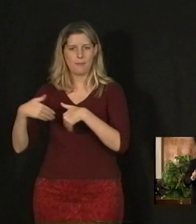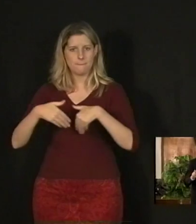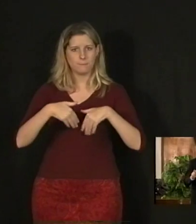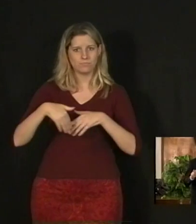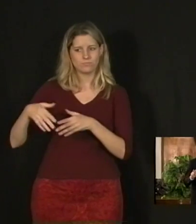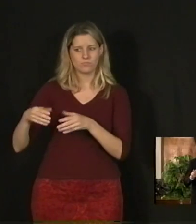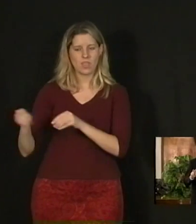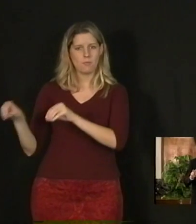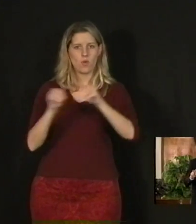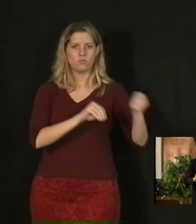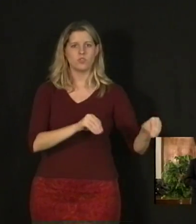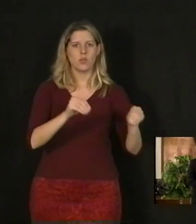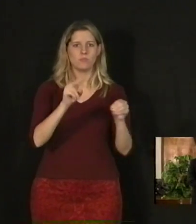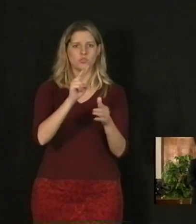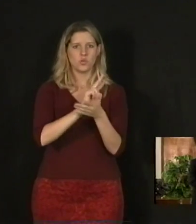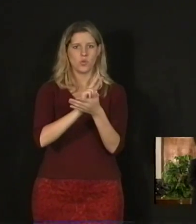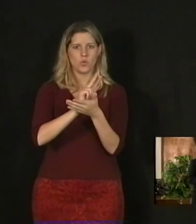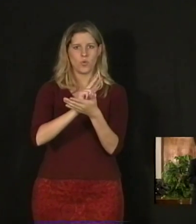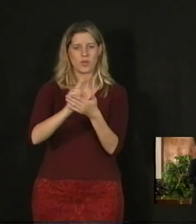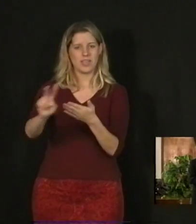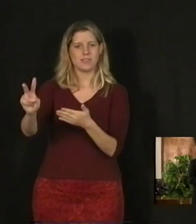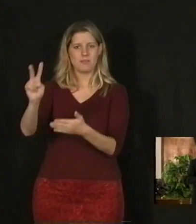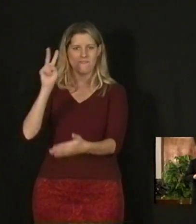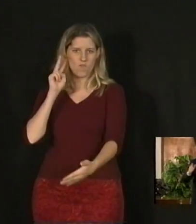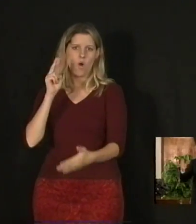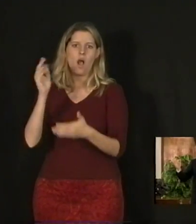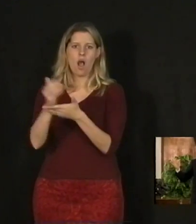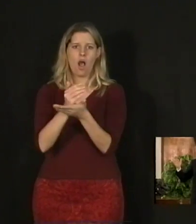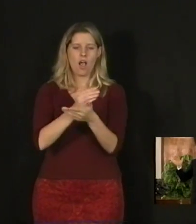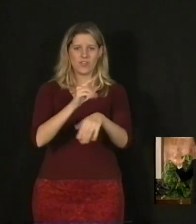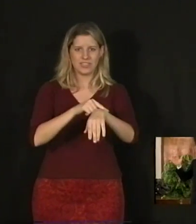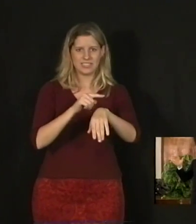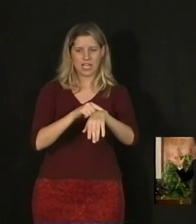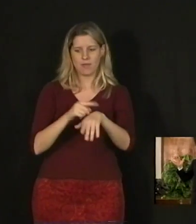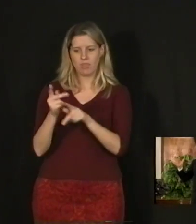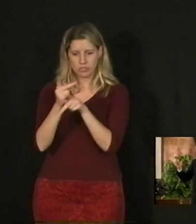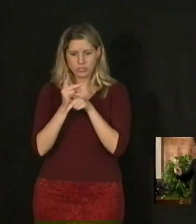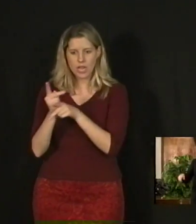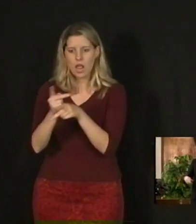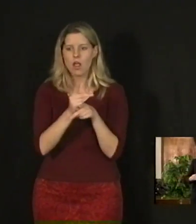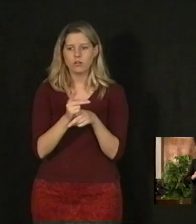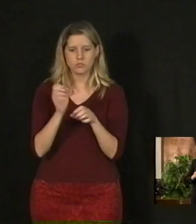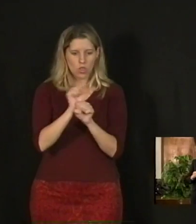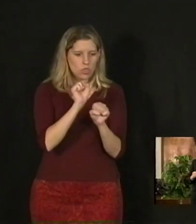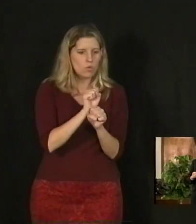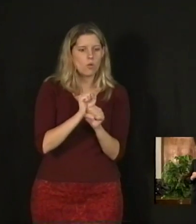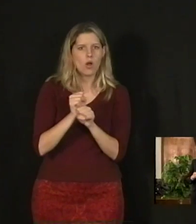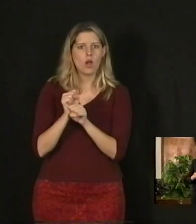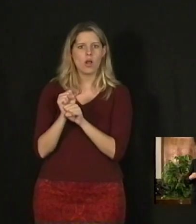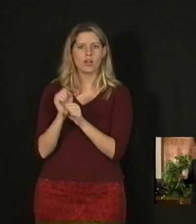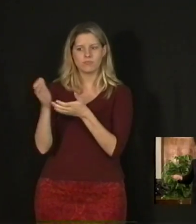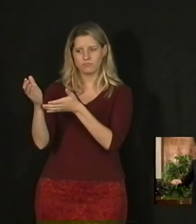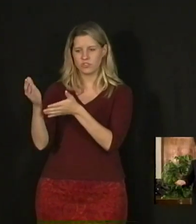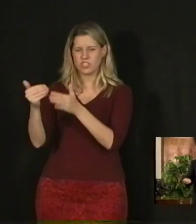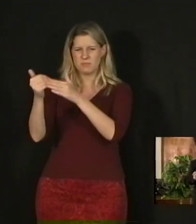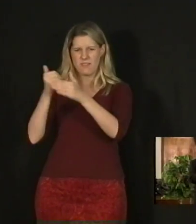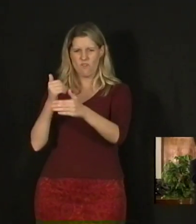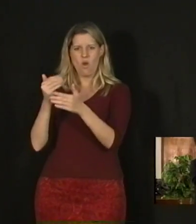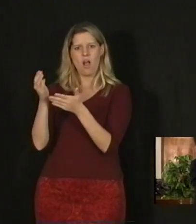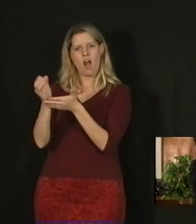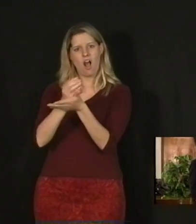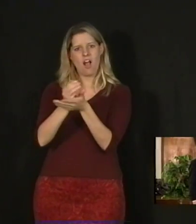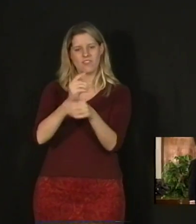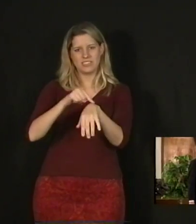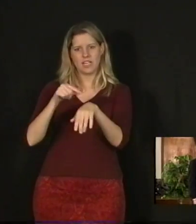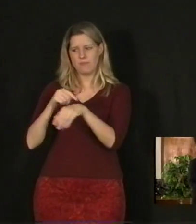time. They did all the work, planted the crops, tended them all summer long. Just before harvest time, came in with soldiers and guns, loaded them into wagons, and moved them